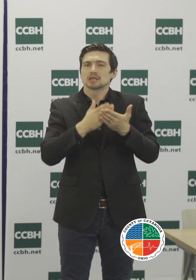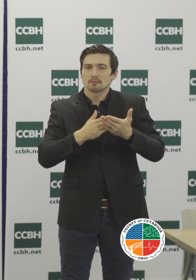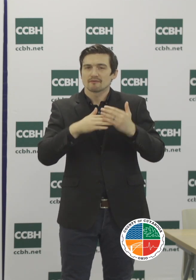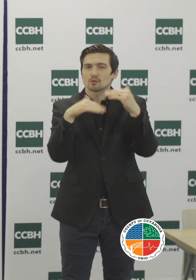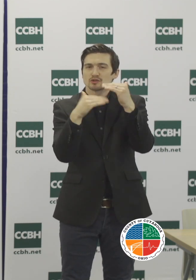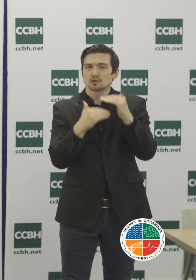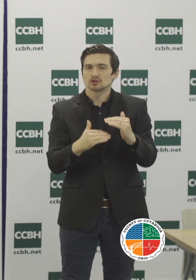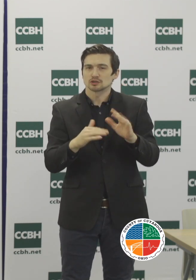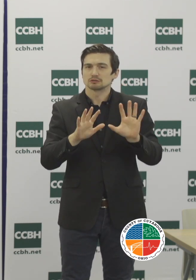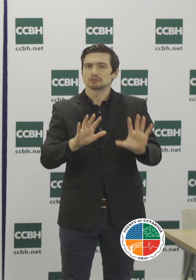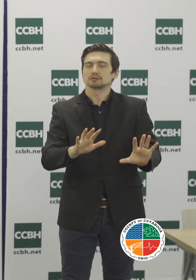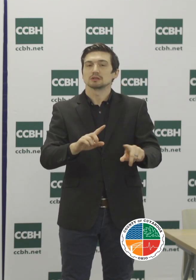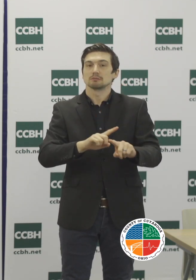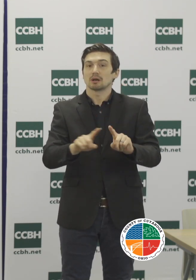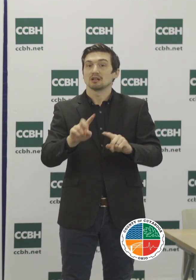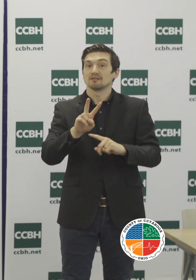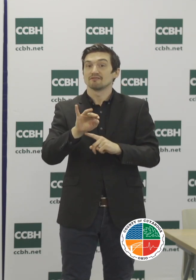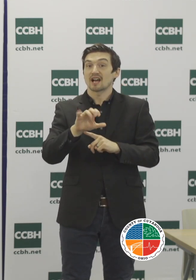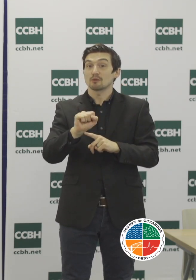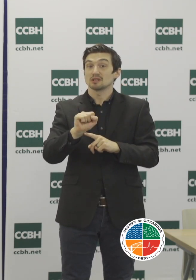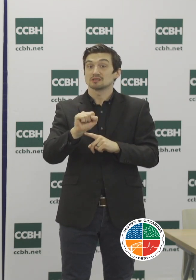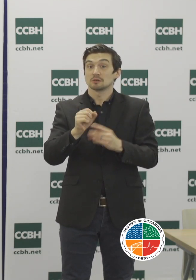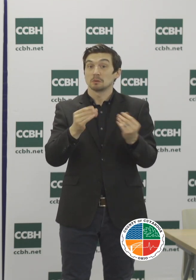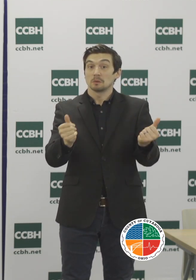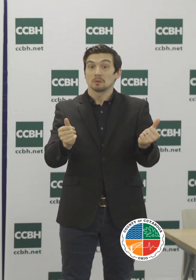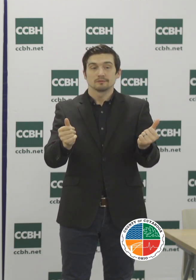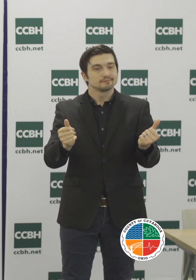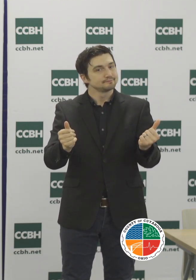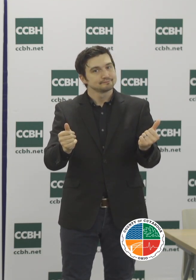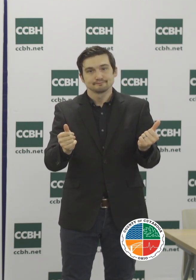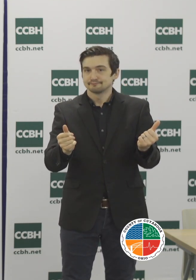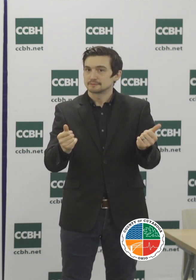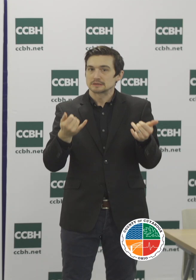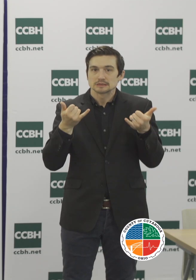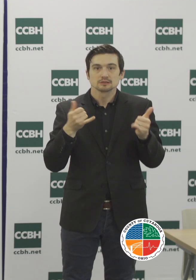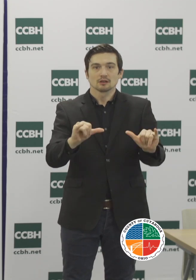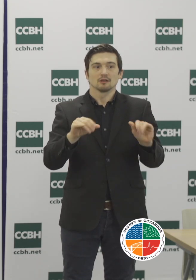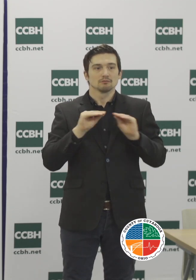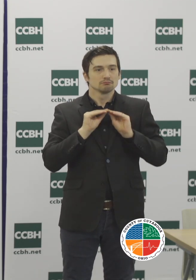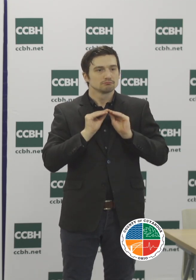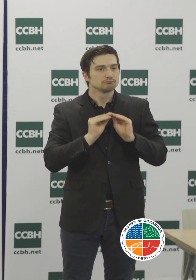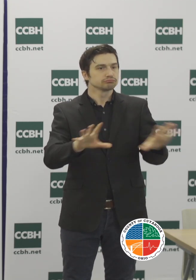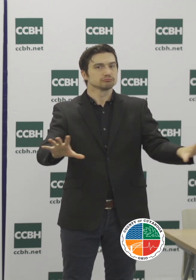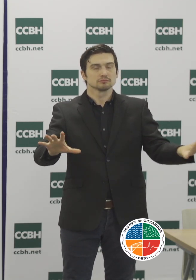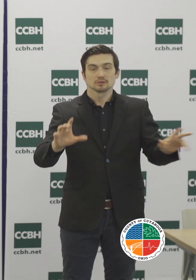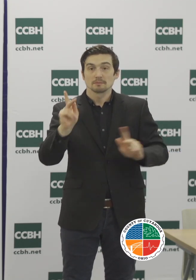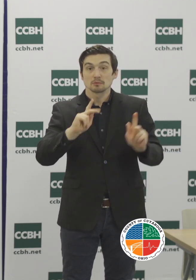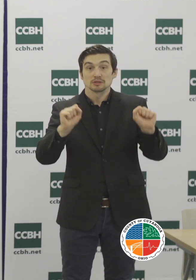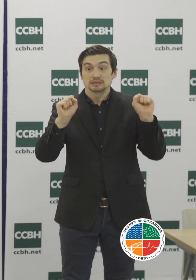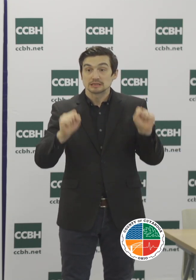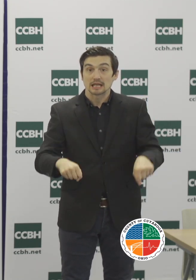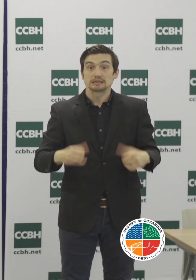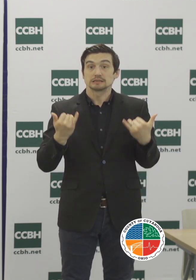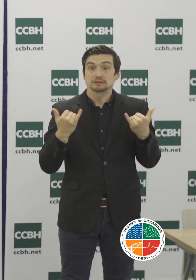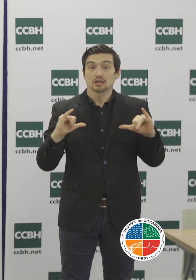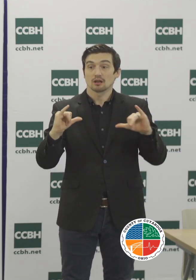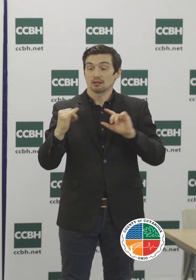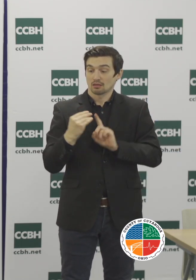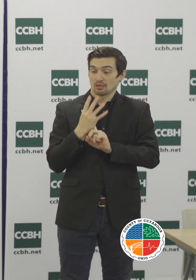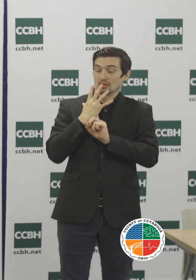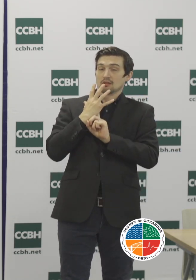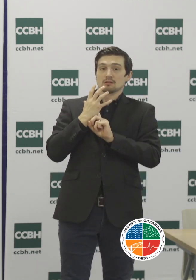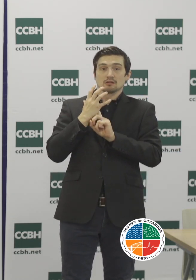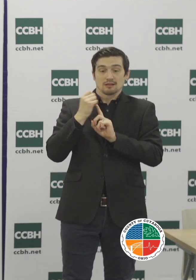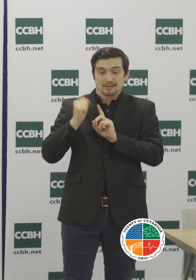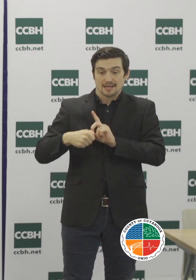thing. The virus hasn't gone away. It's still there. And people can still be infected and can still spread the